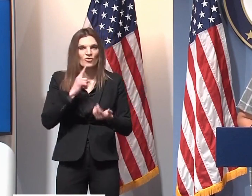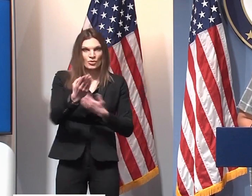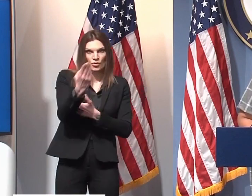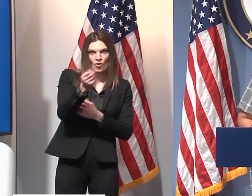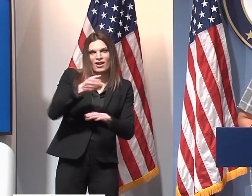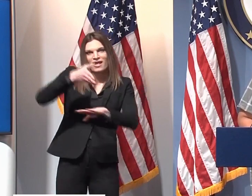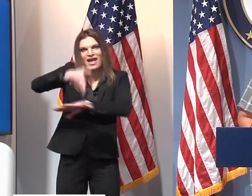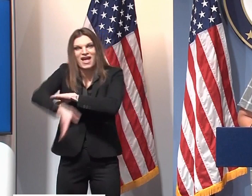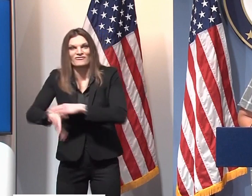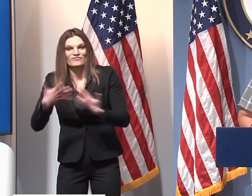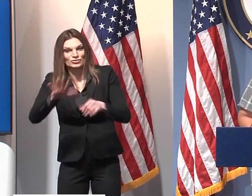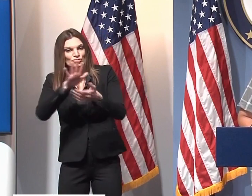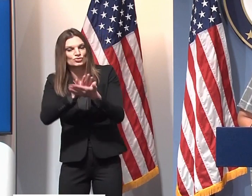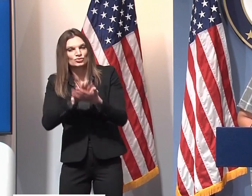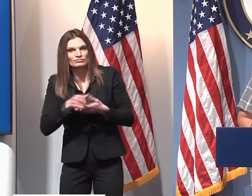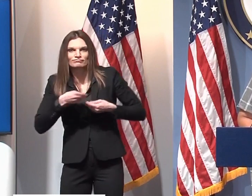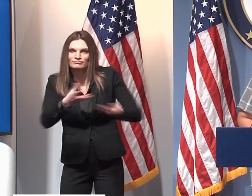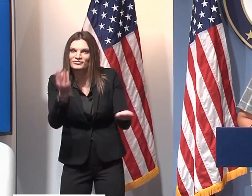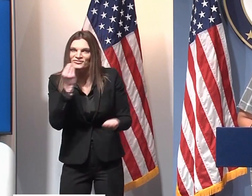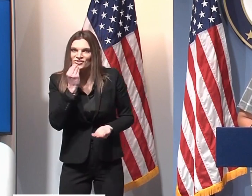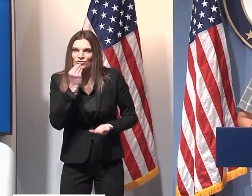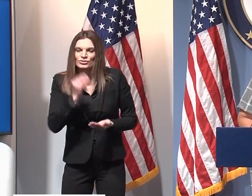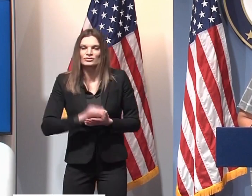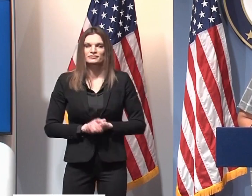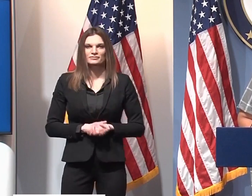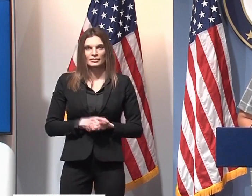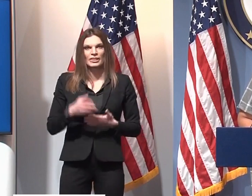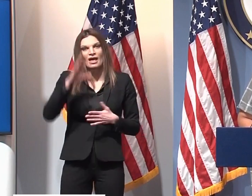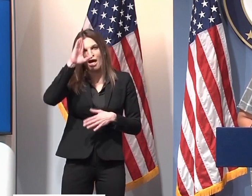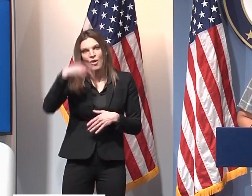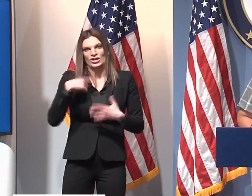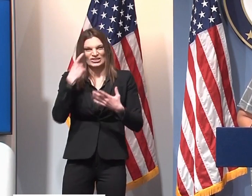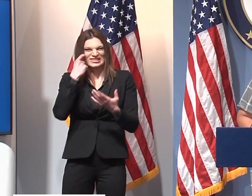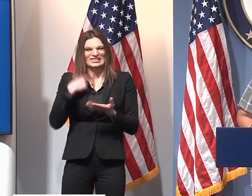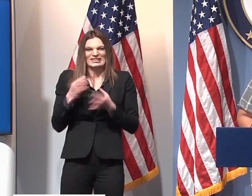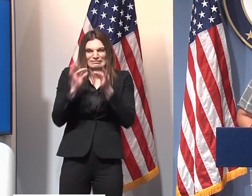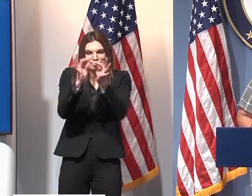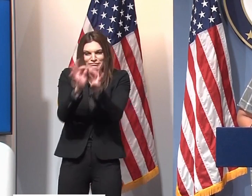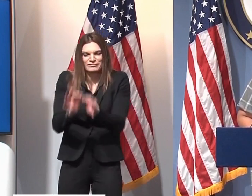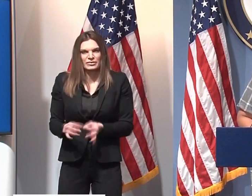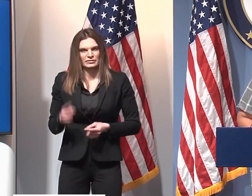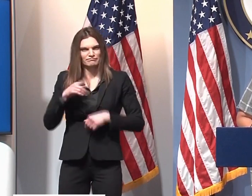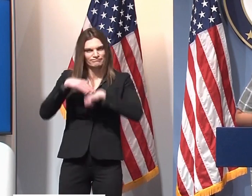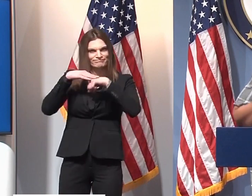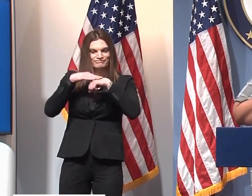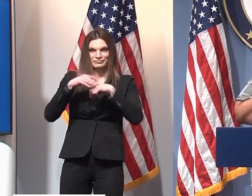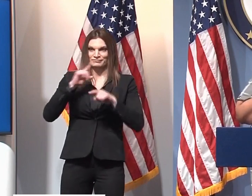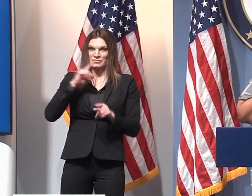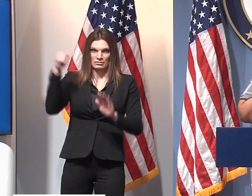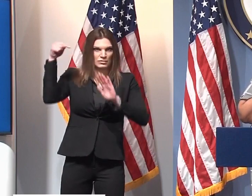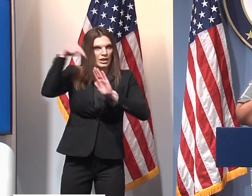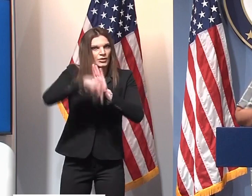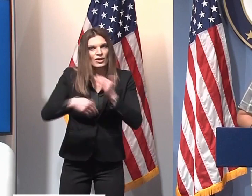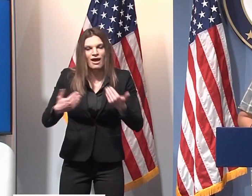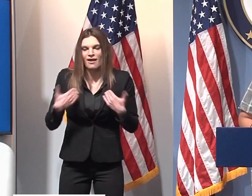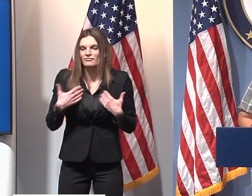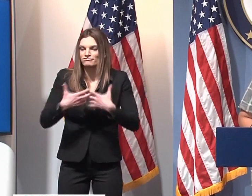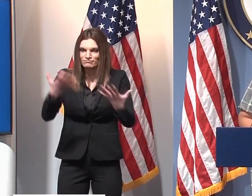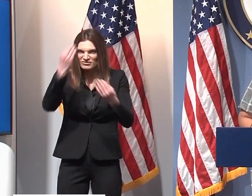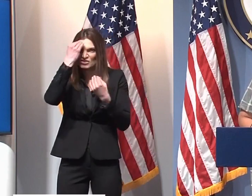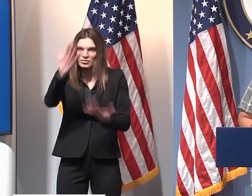bell programs. Of course, I've just touched the surface here. You will find many more details in the task